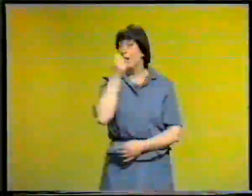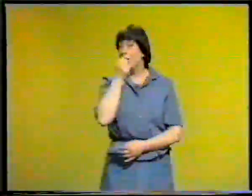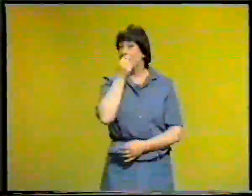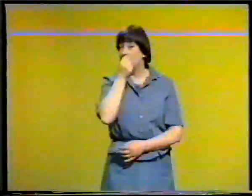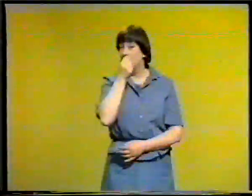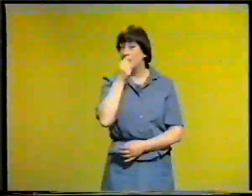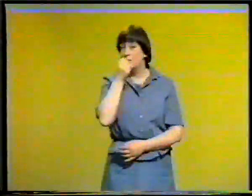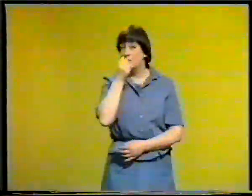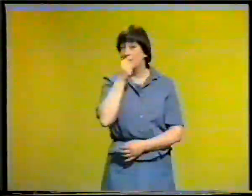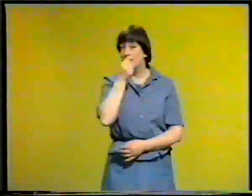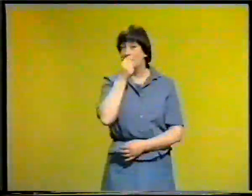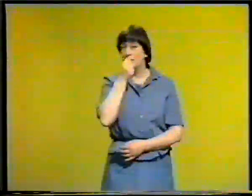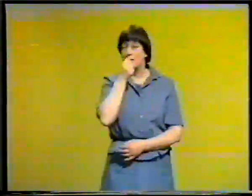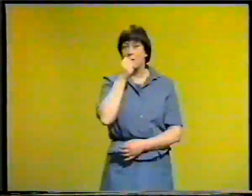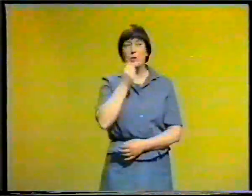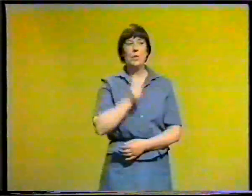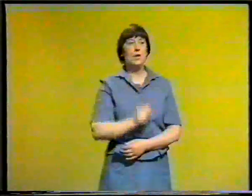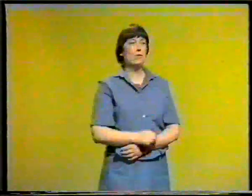Flower. Smell the perfume.